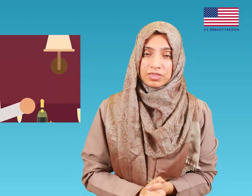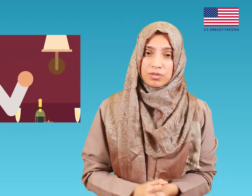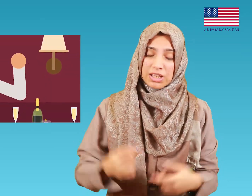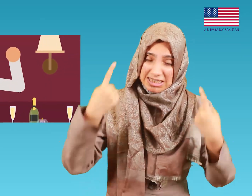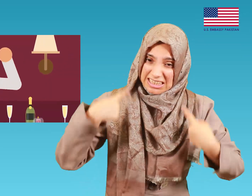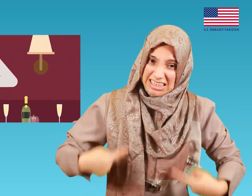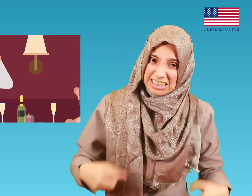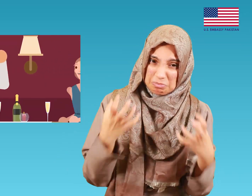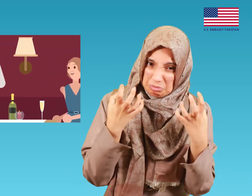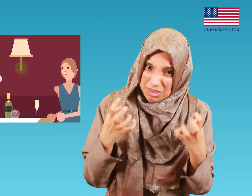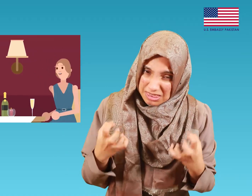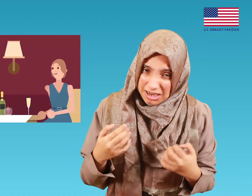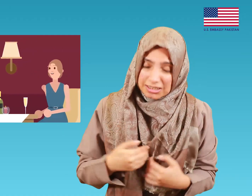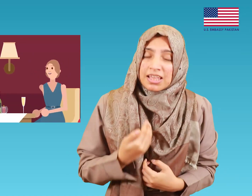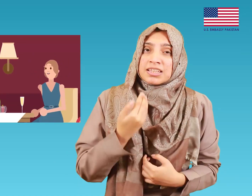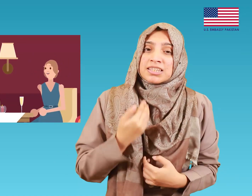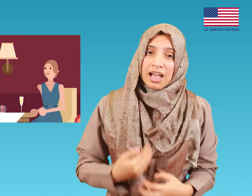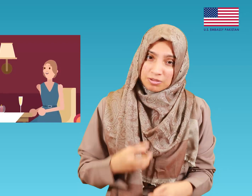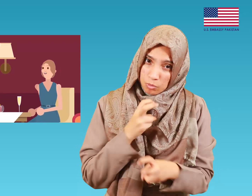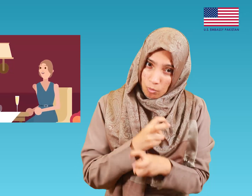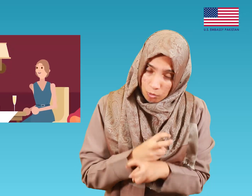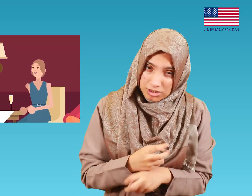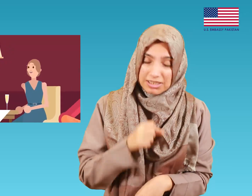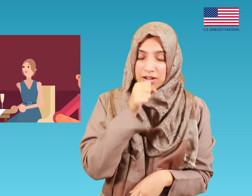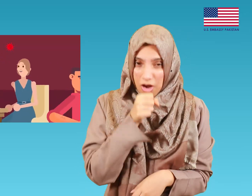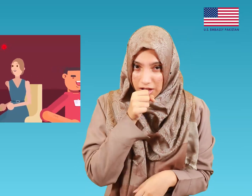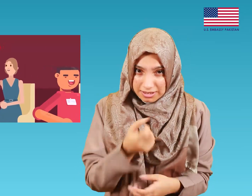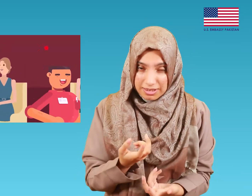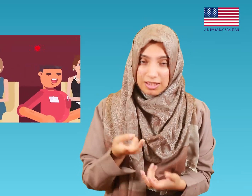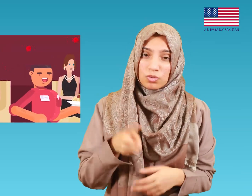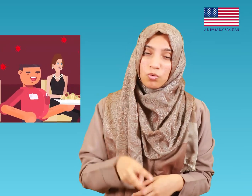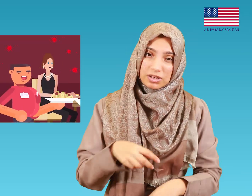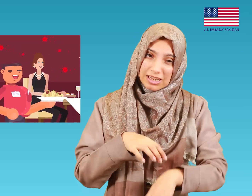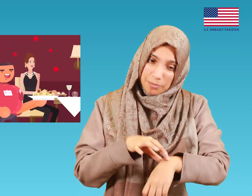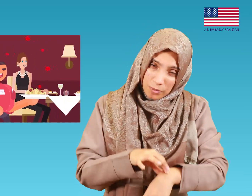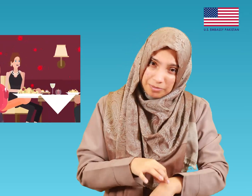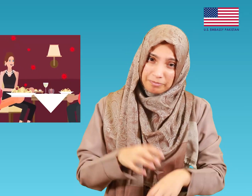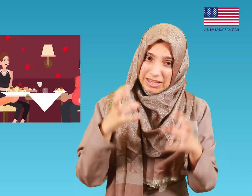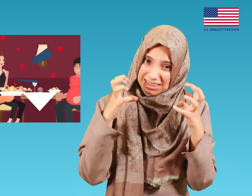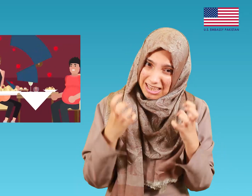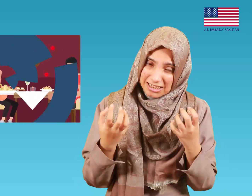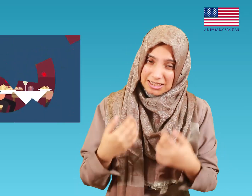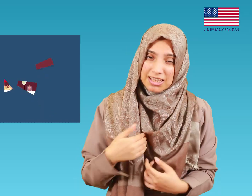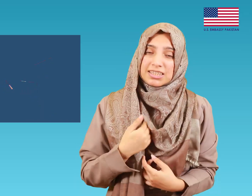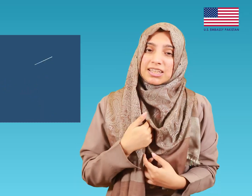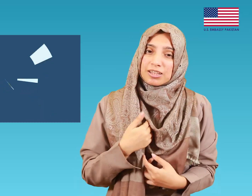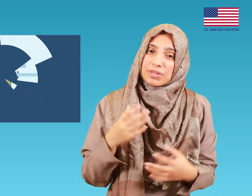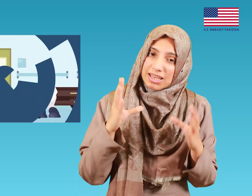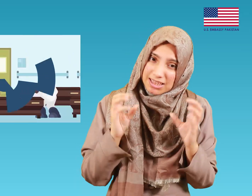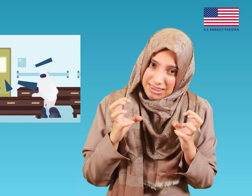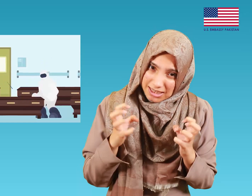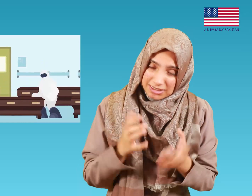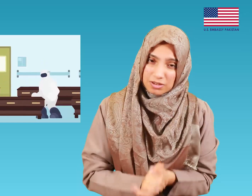fatigue, shortness of breath, cough, joint pain, chest pain, and